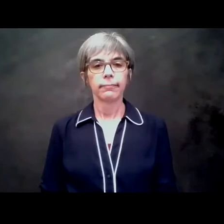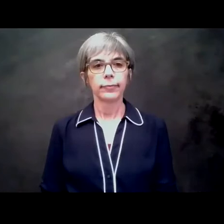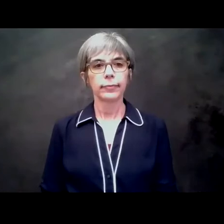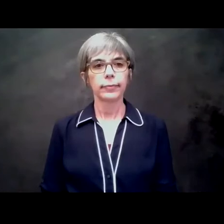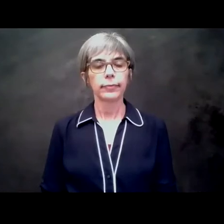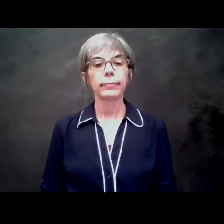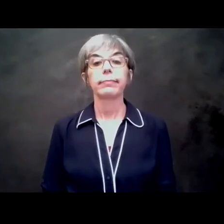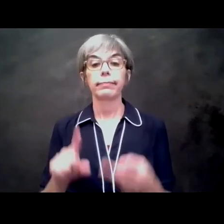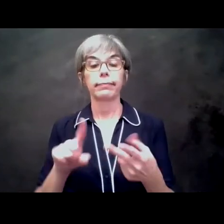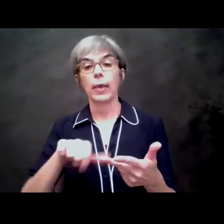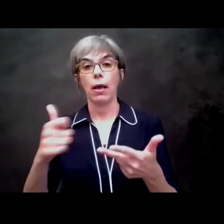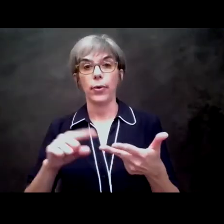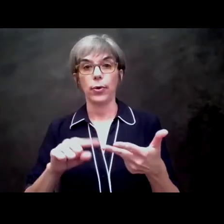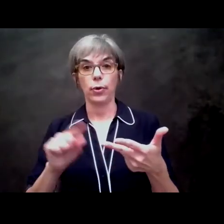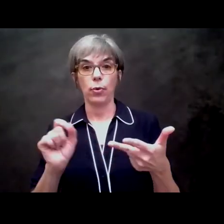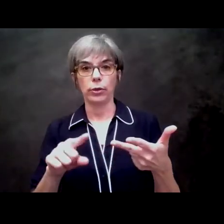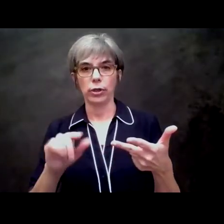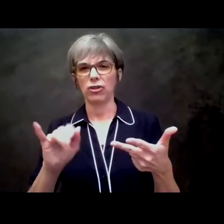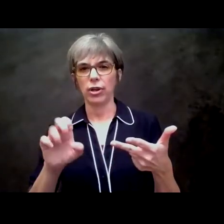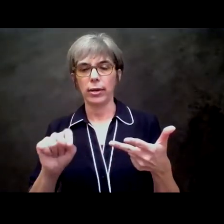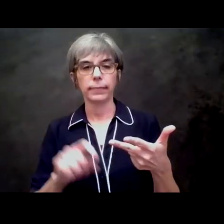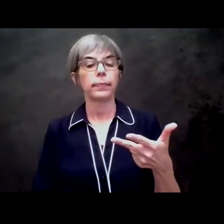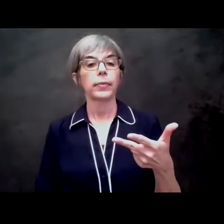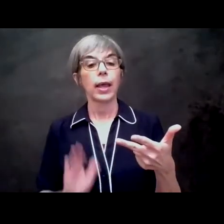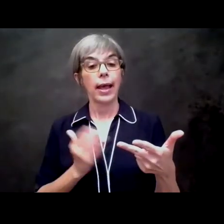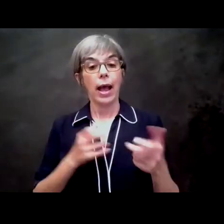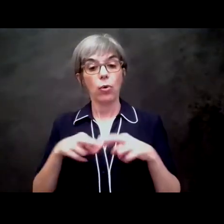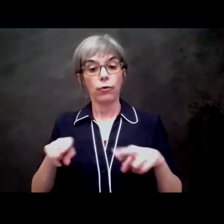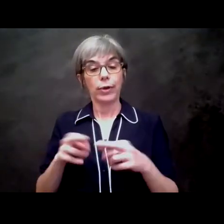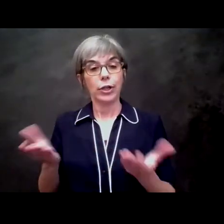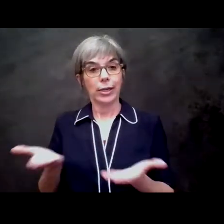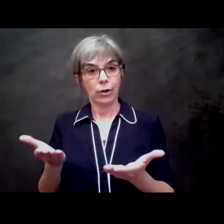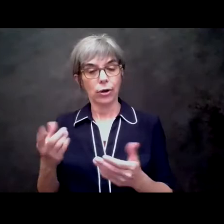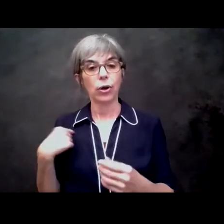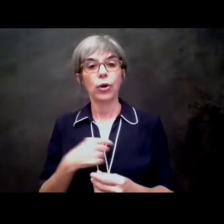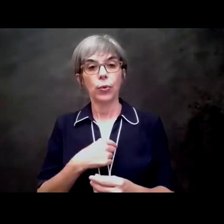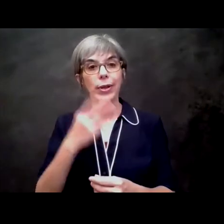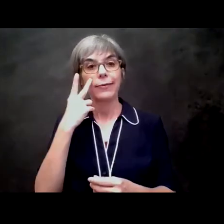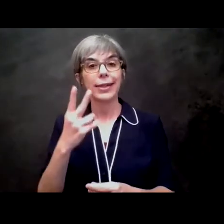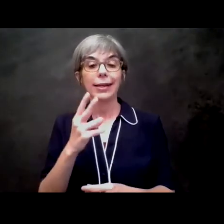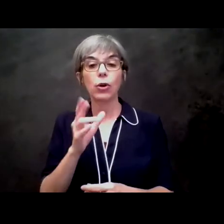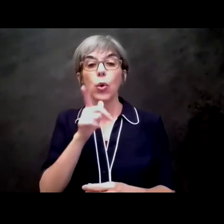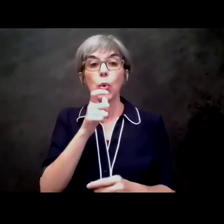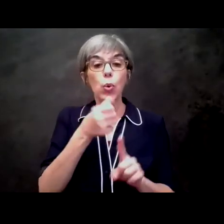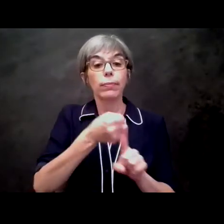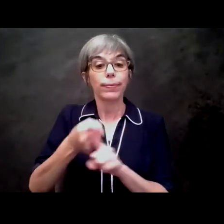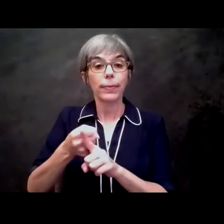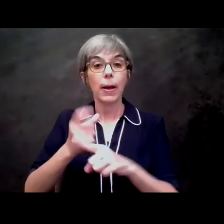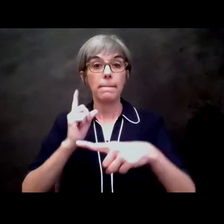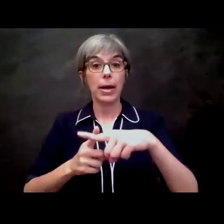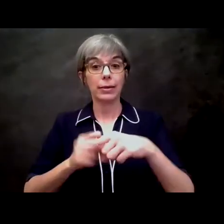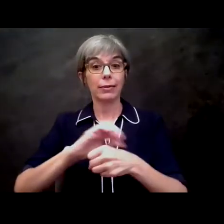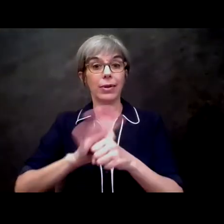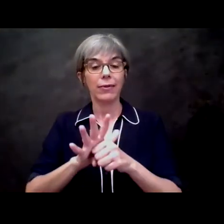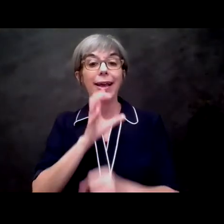Another question, you may be aware that in our region over here, we have had a decrease in that average age of those who are testing positive towards that young